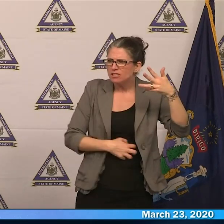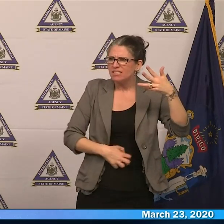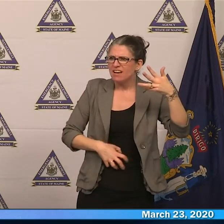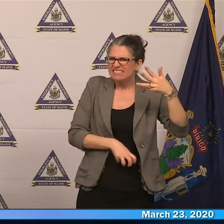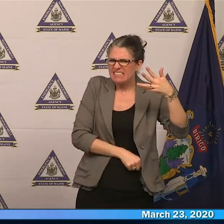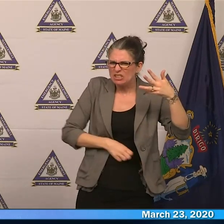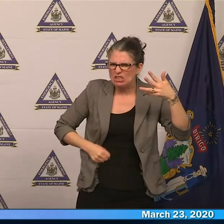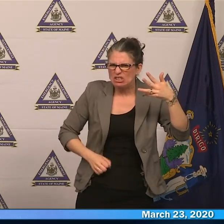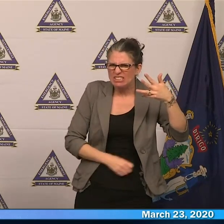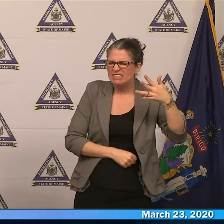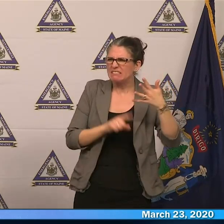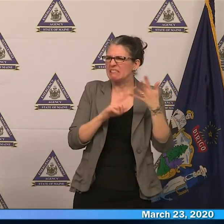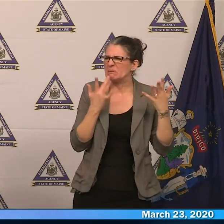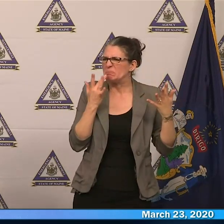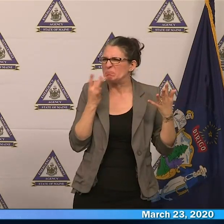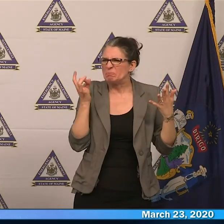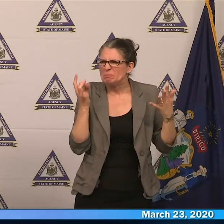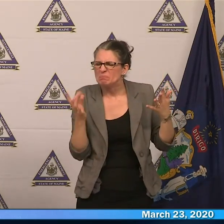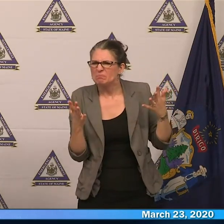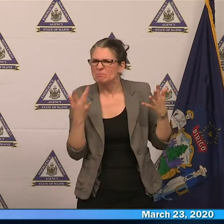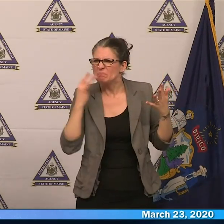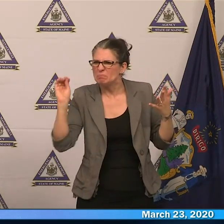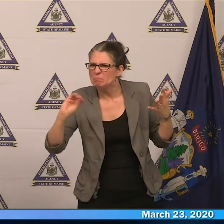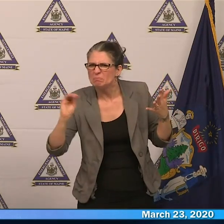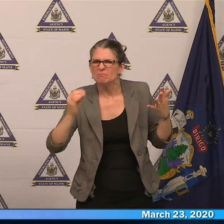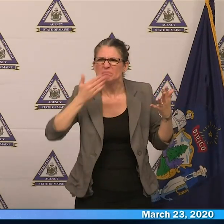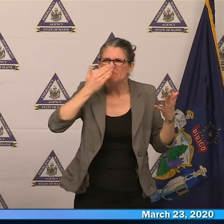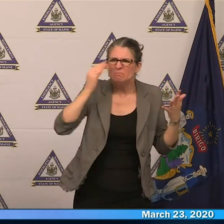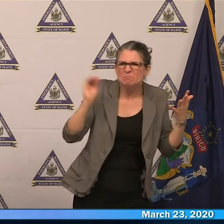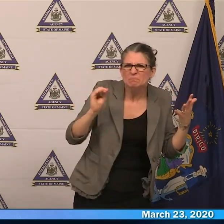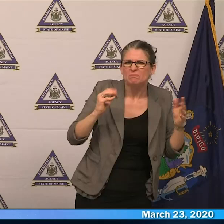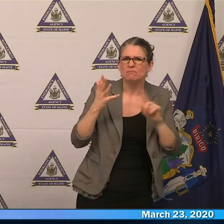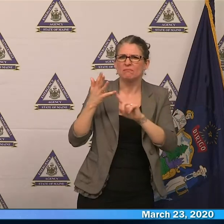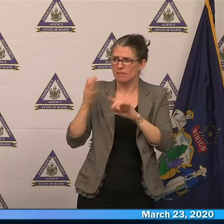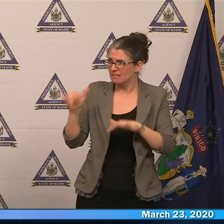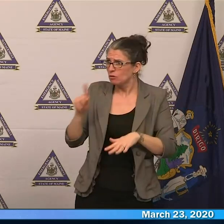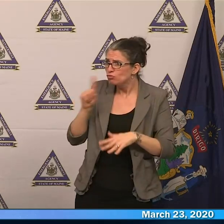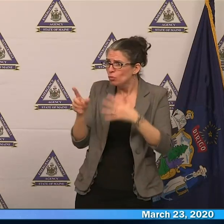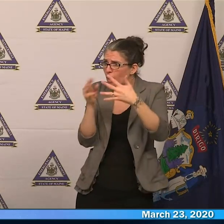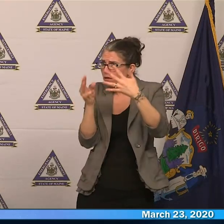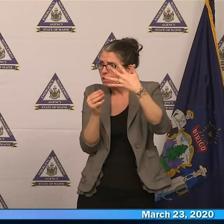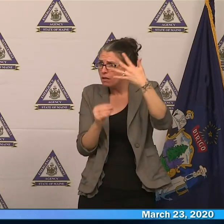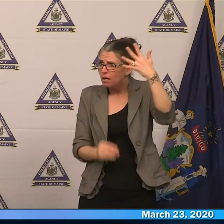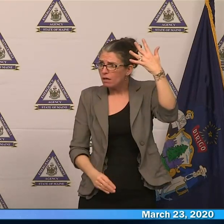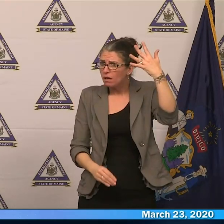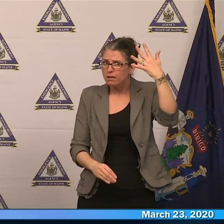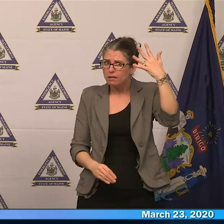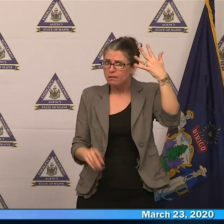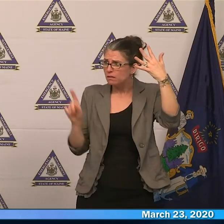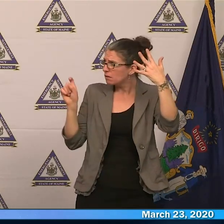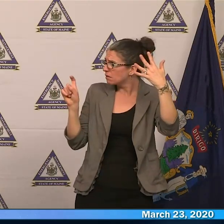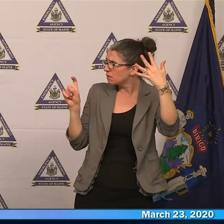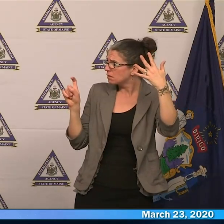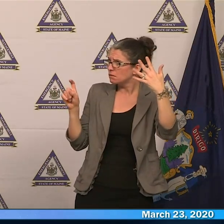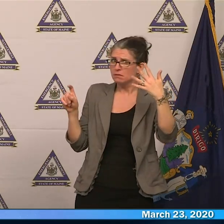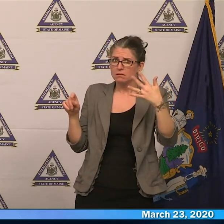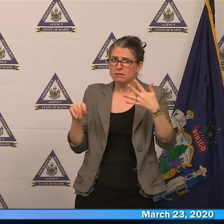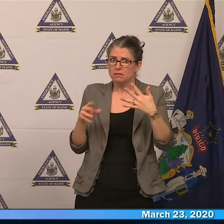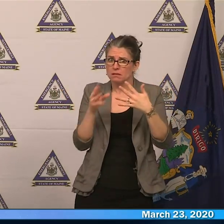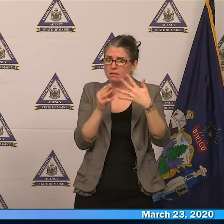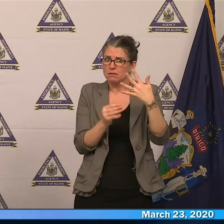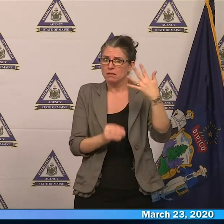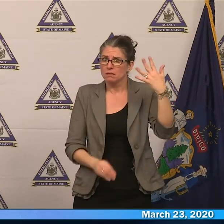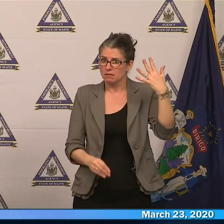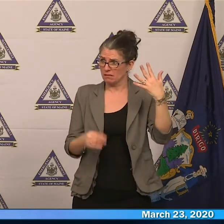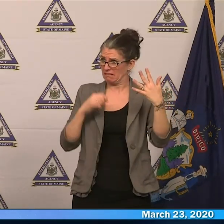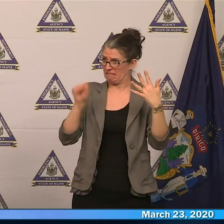of taste, things like that. Are those legit? Are those indicators, early indicators that somebody might have? So